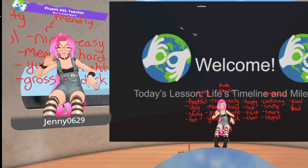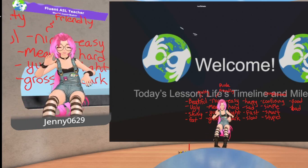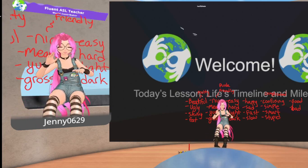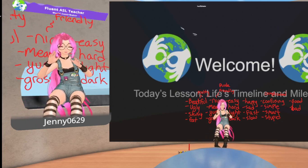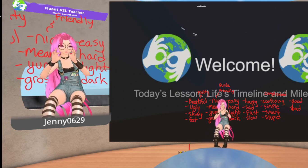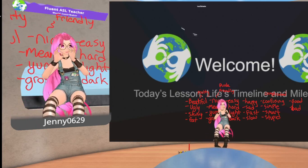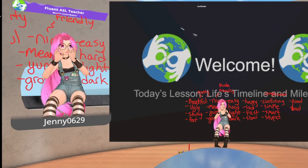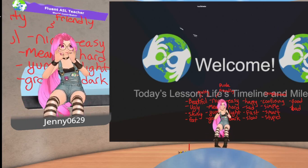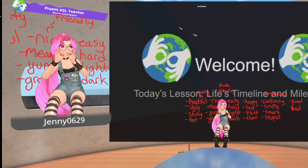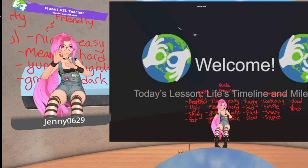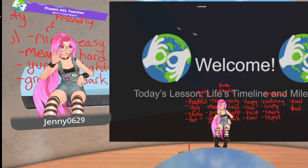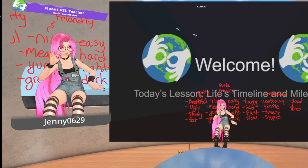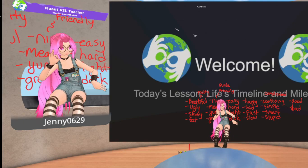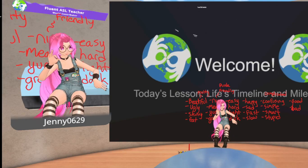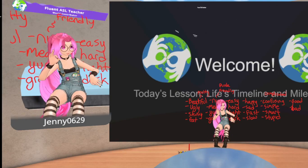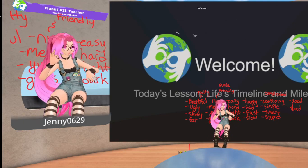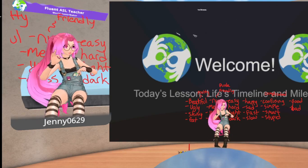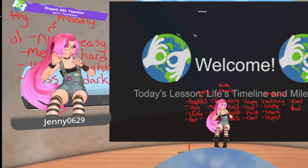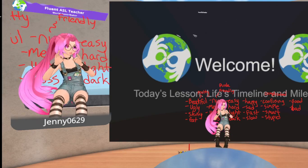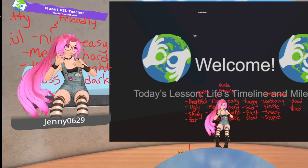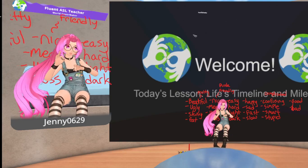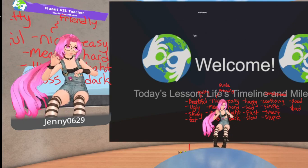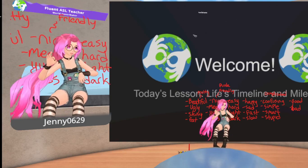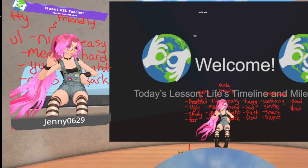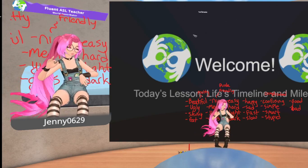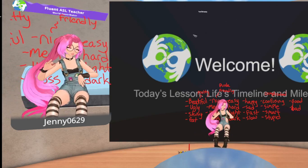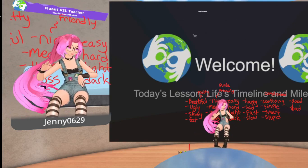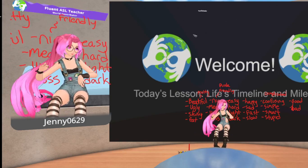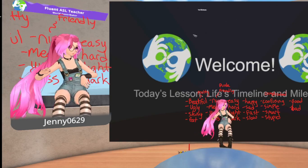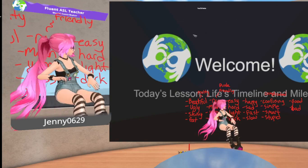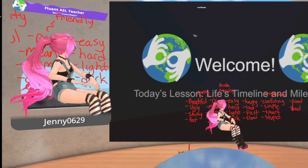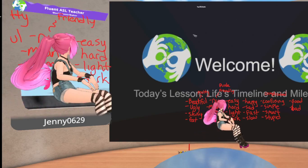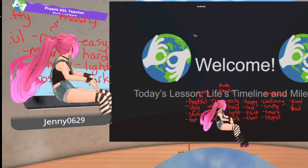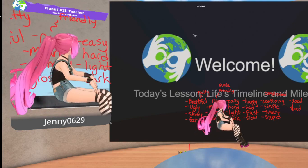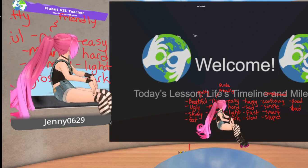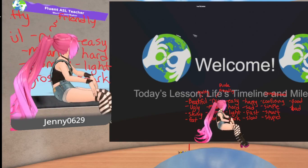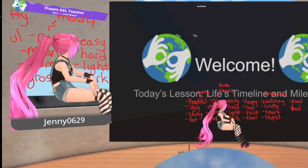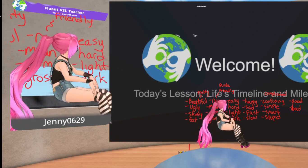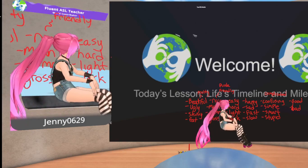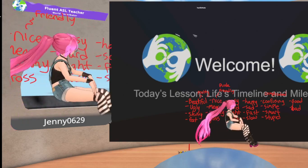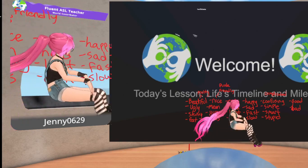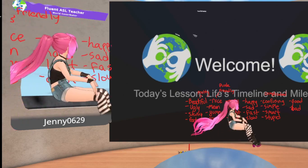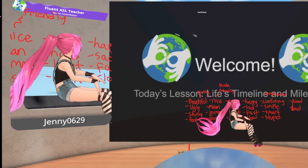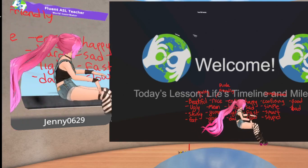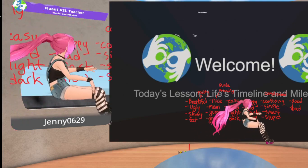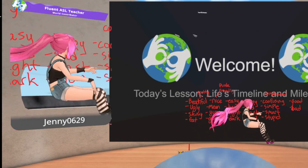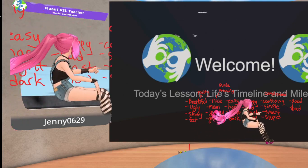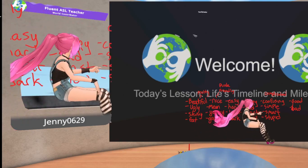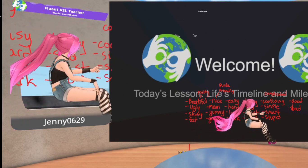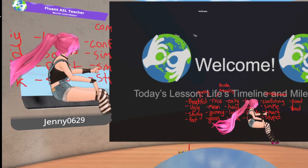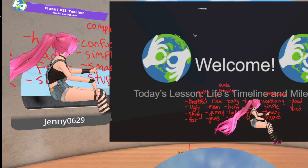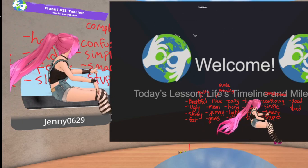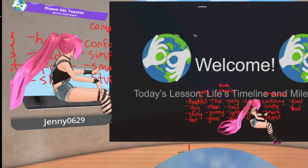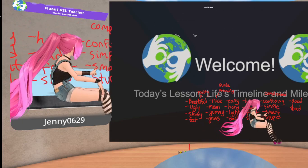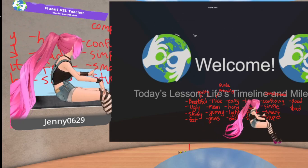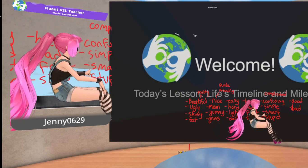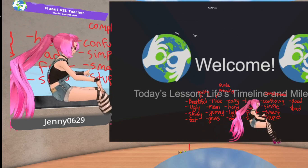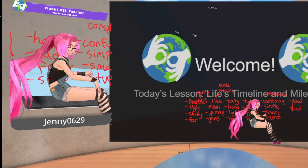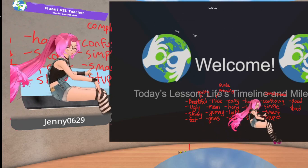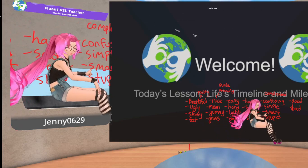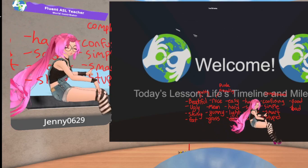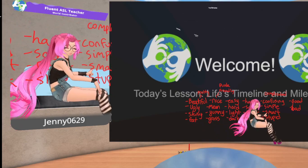like this. So, simple, super simple. Yes.